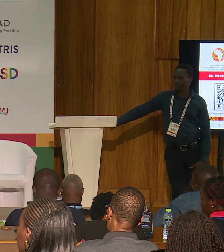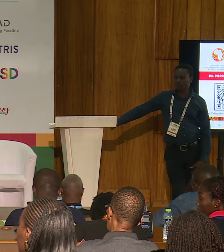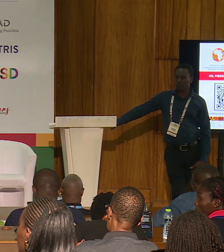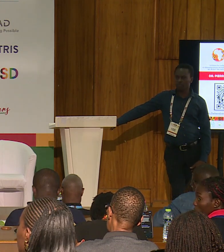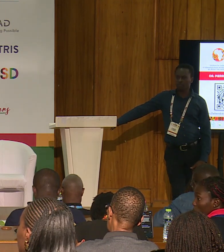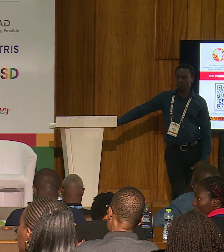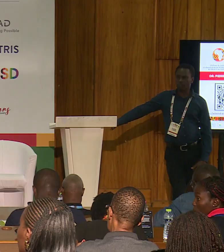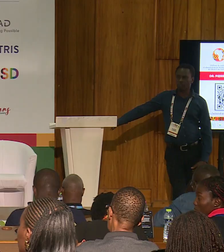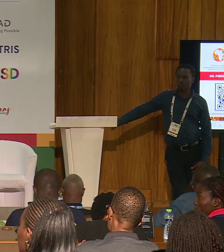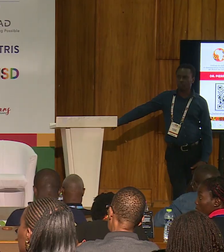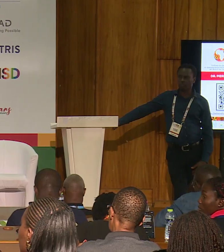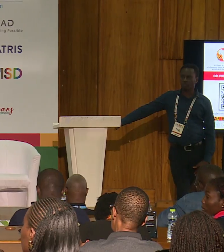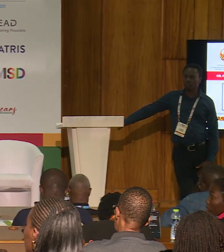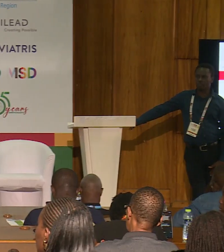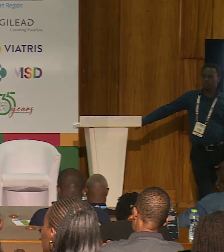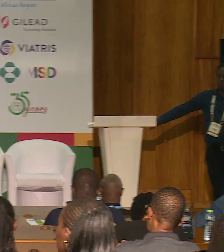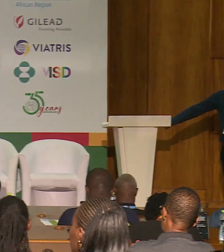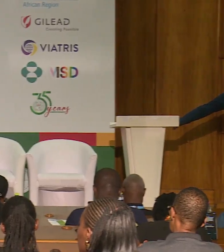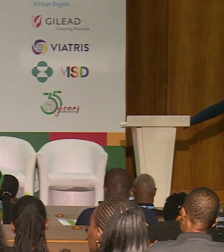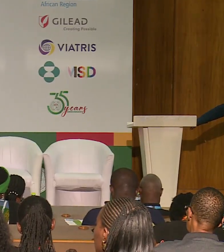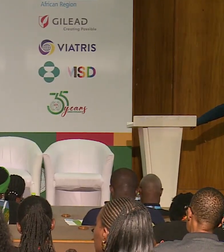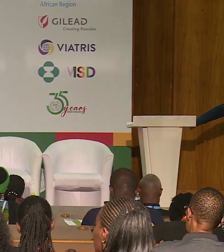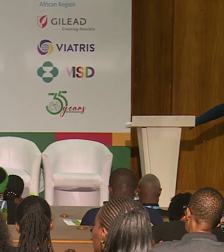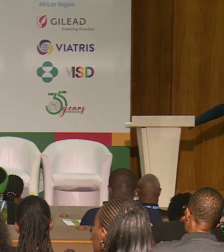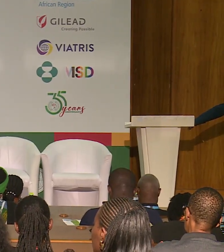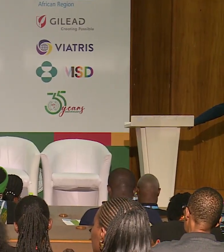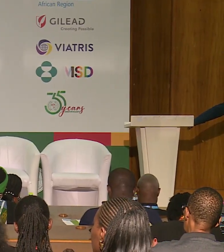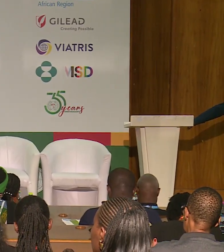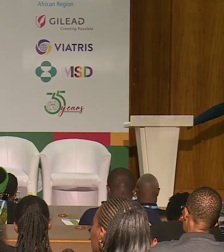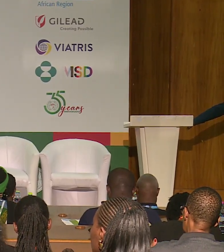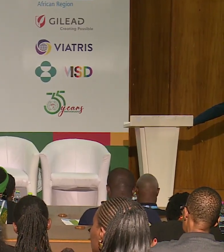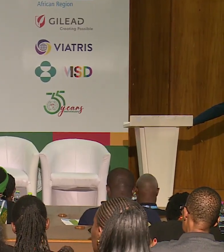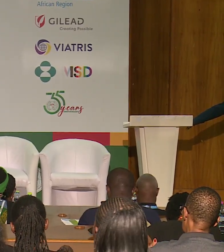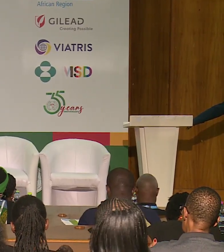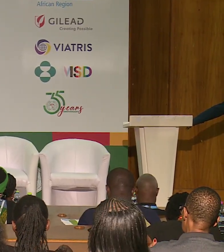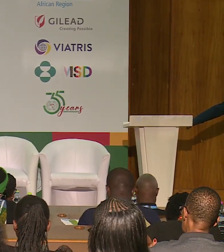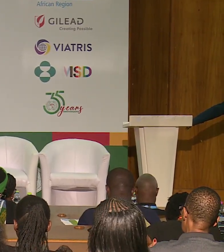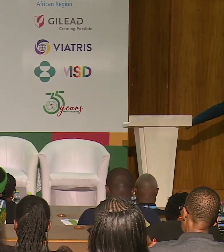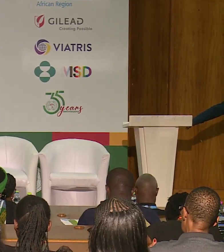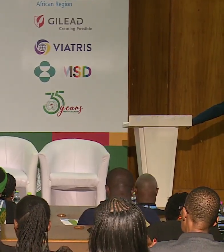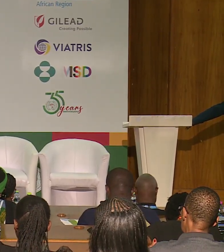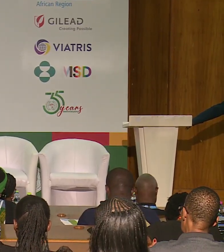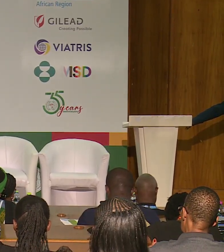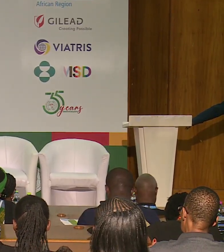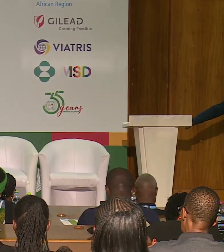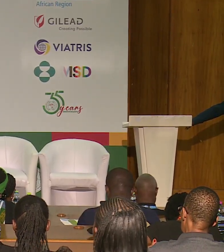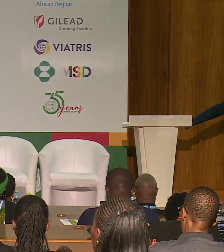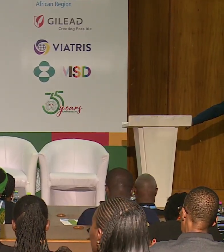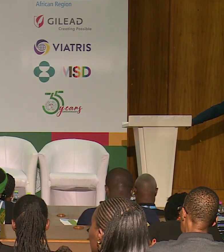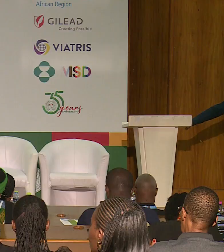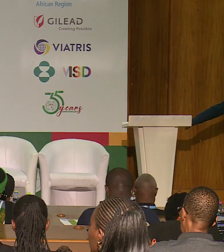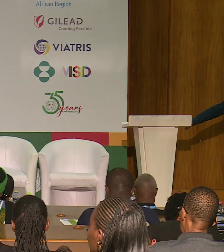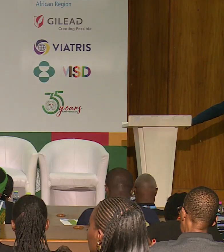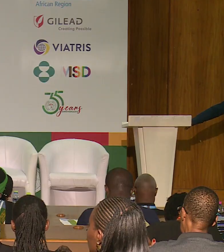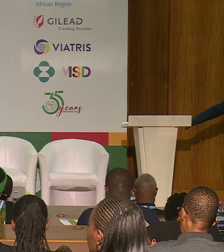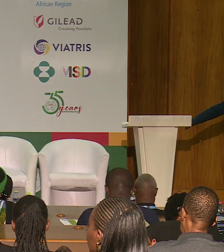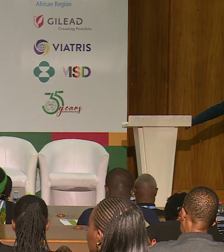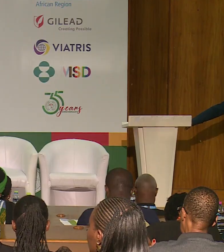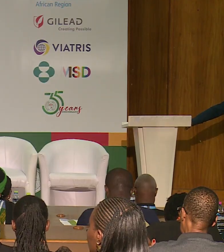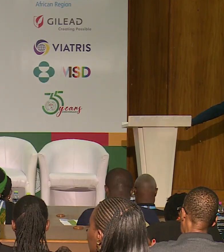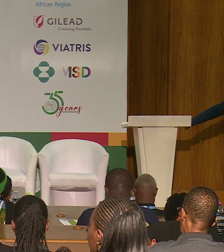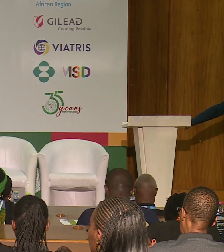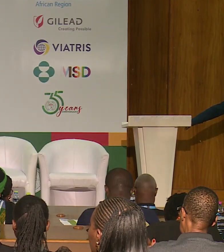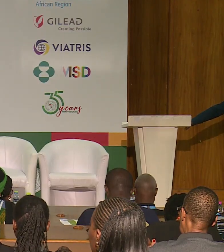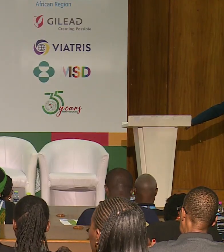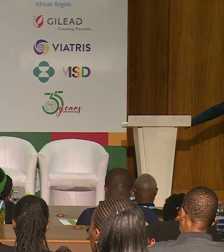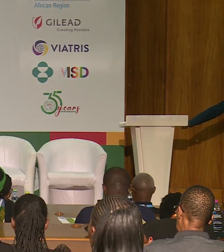We have one here in the middle. We will see if we have time. If we are not kicked out of the room, we will have time.